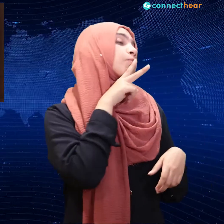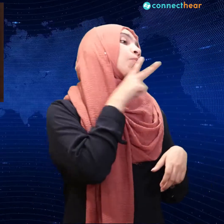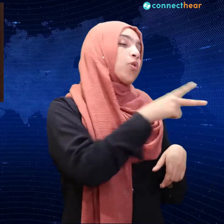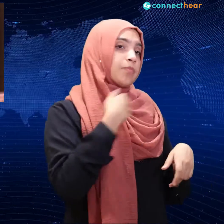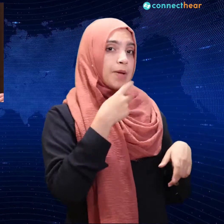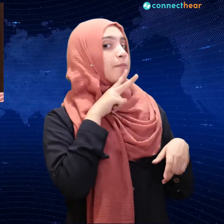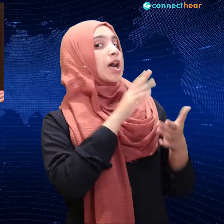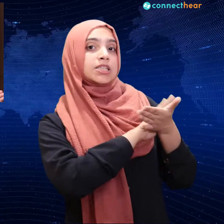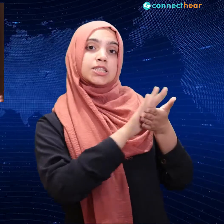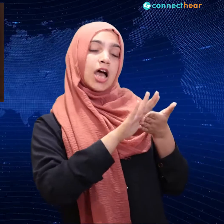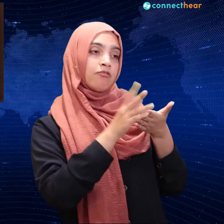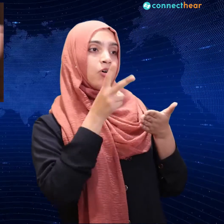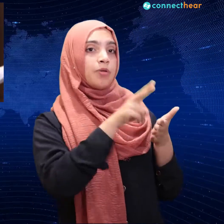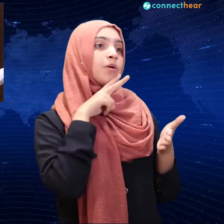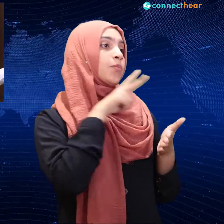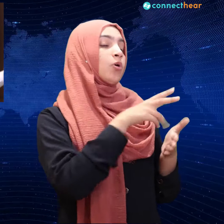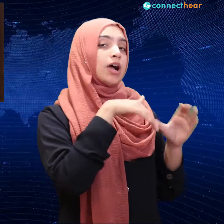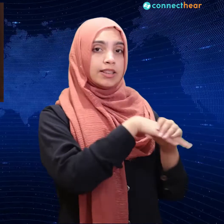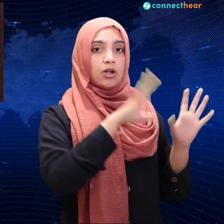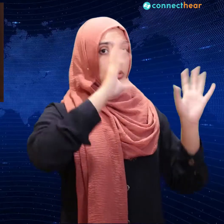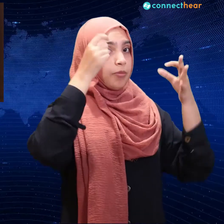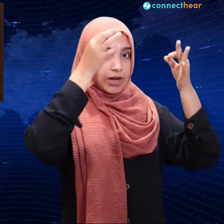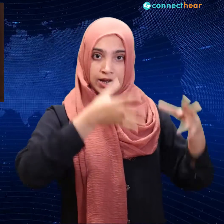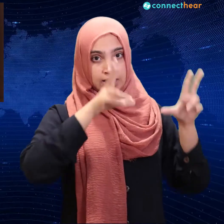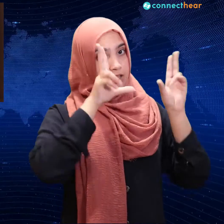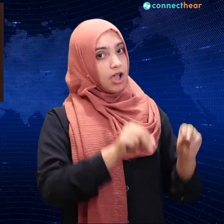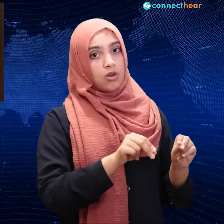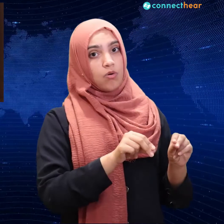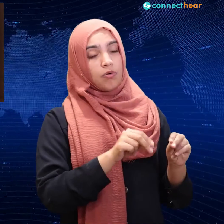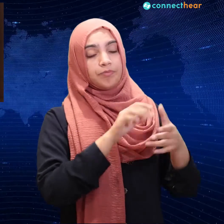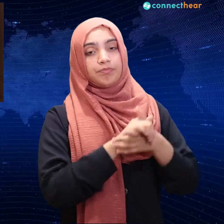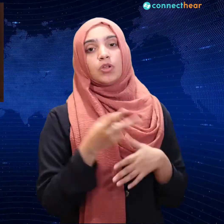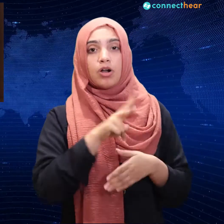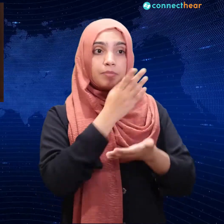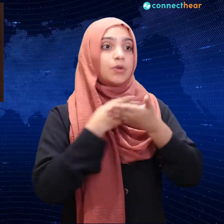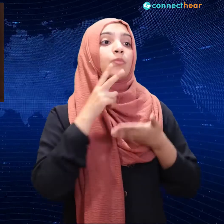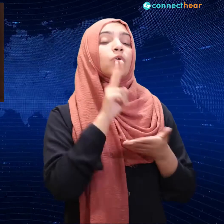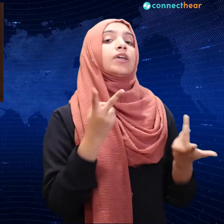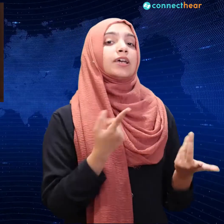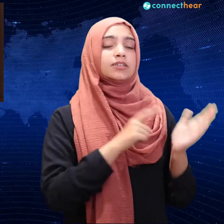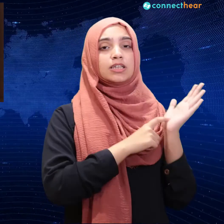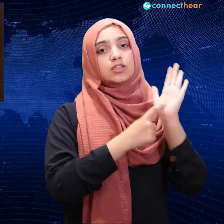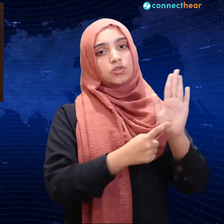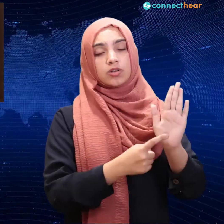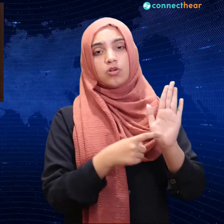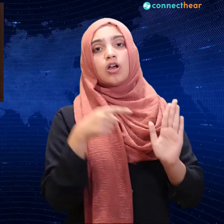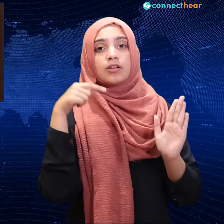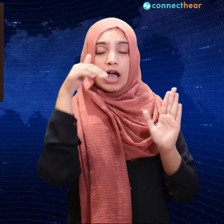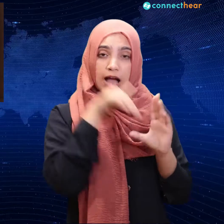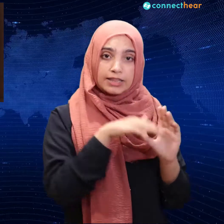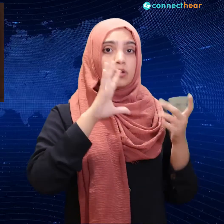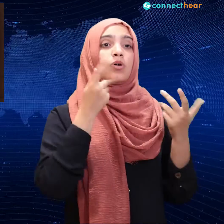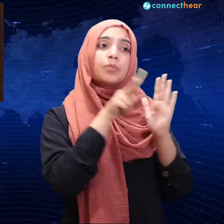thing. We called the Hazara community, Uzbeks. We tried to tell all of them that, look, whatever our policy was in the past, we